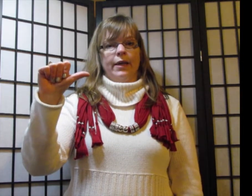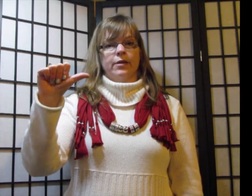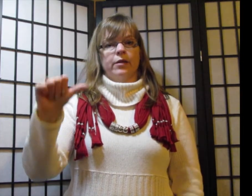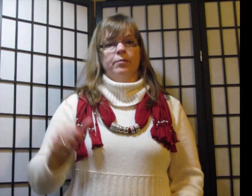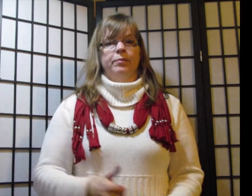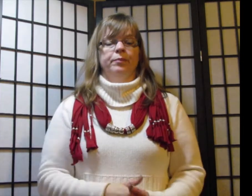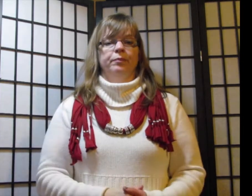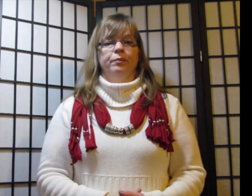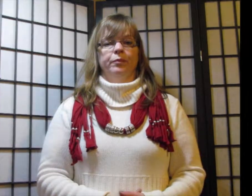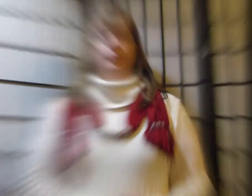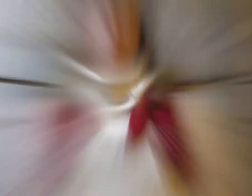hand.